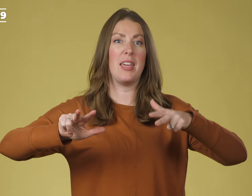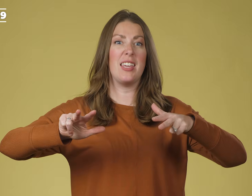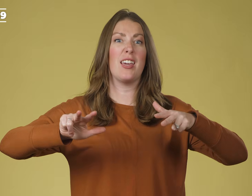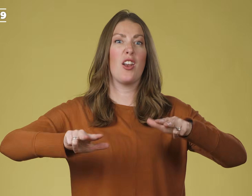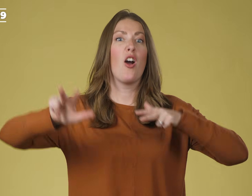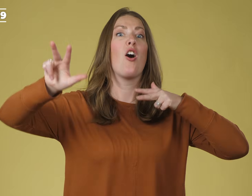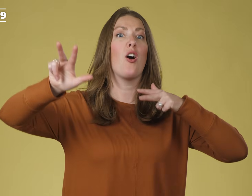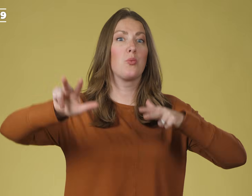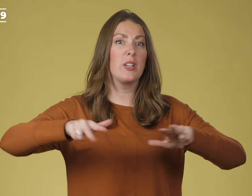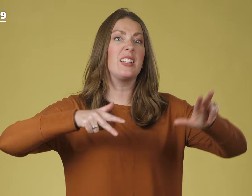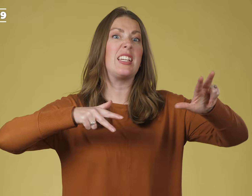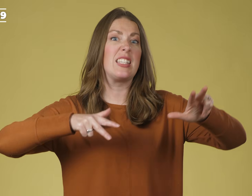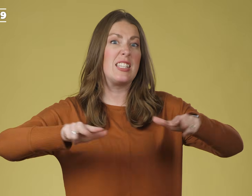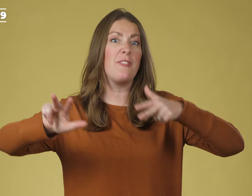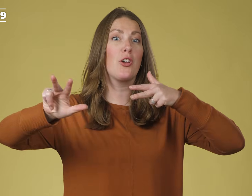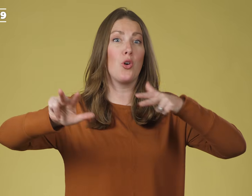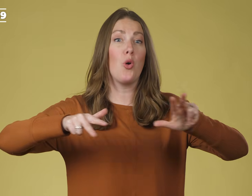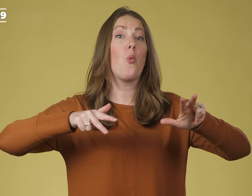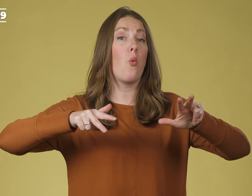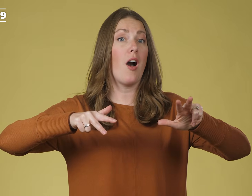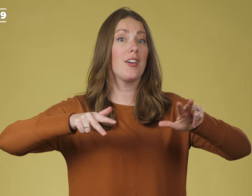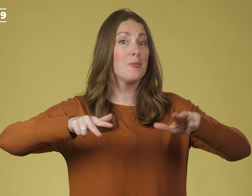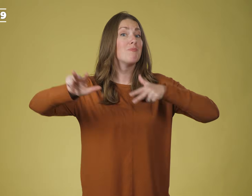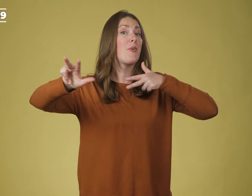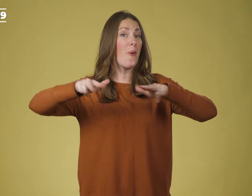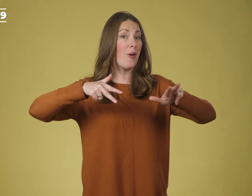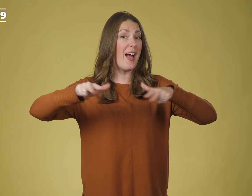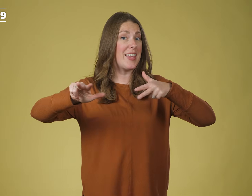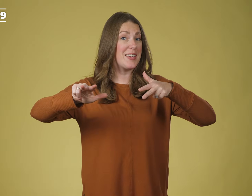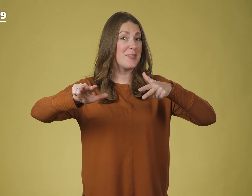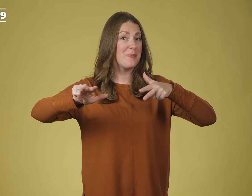making it a really difficult walk or hike.